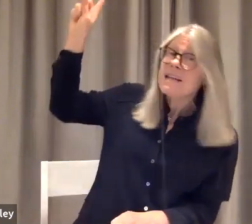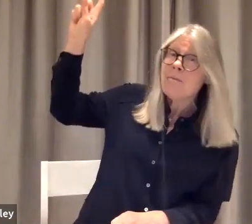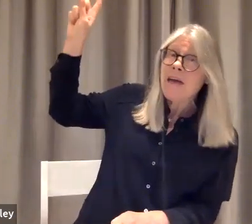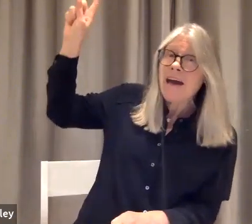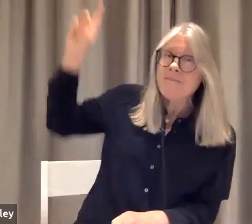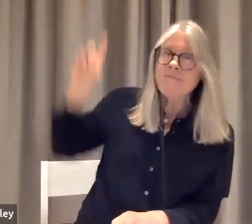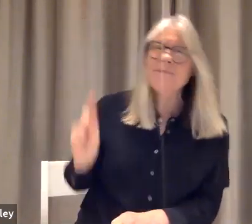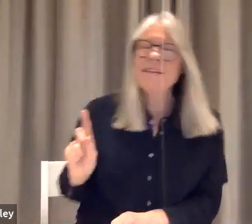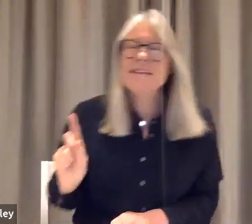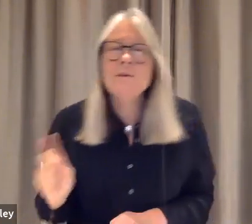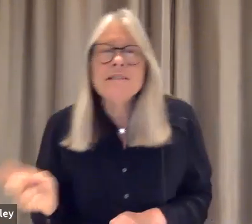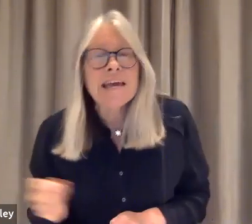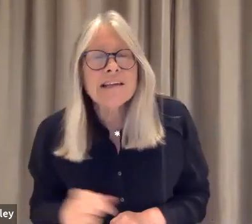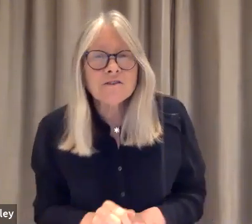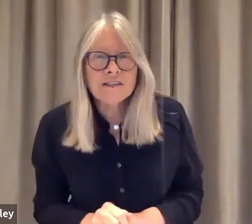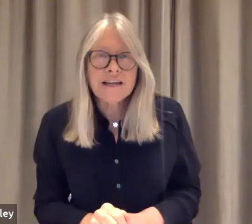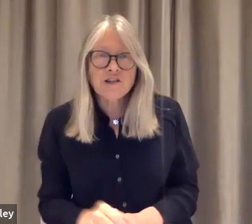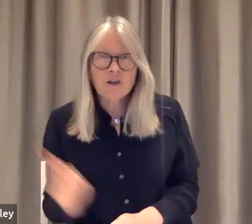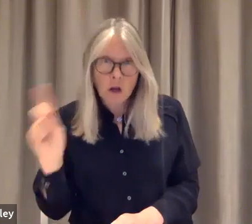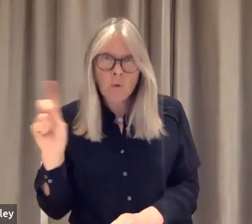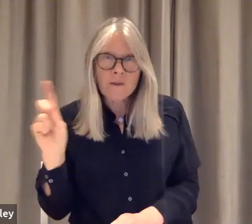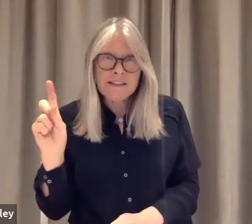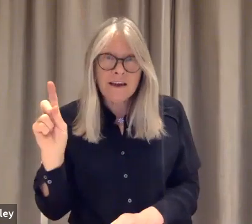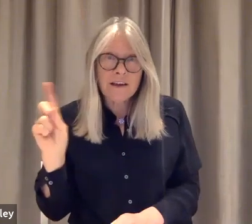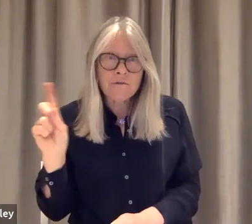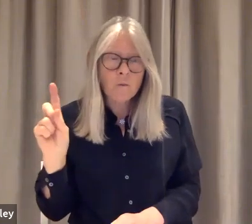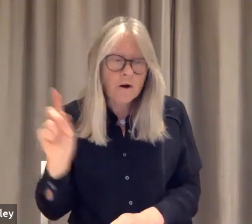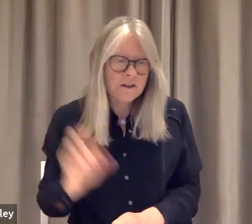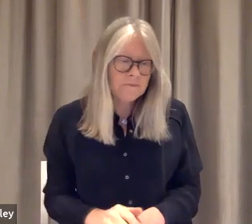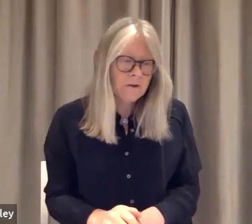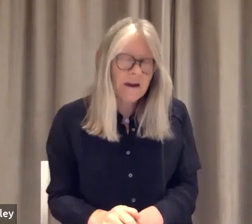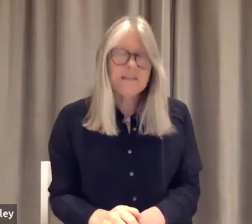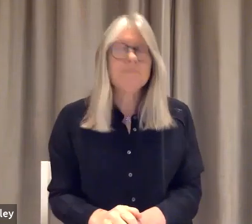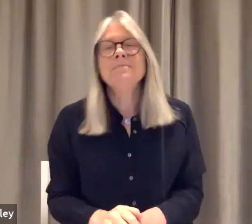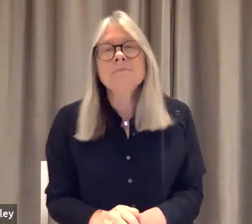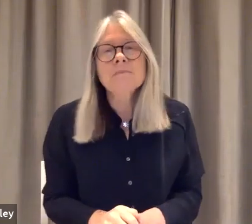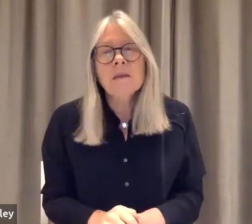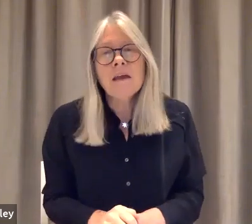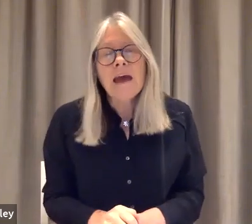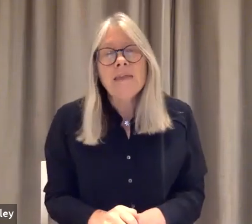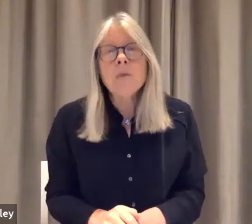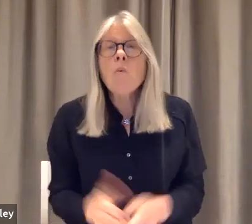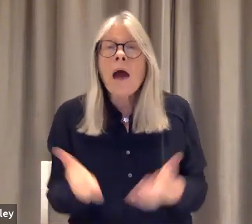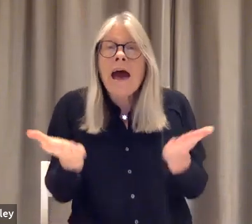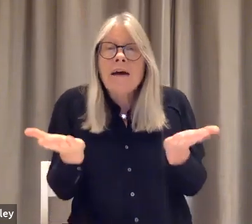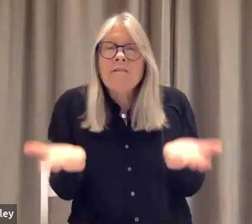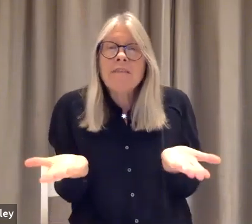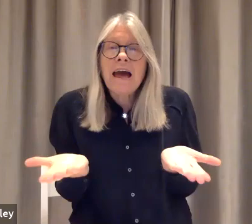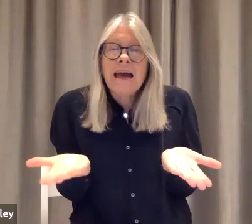up there? So we're taking children's attention along with the sign for what. Great. And then where? Flat